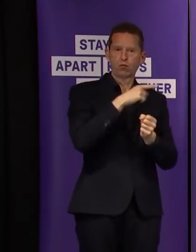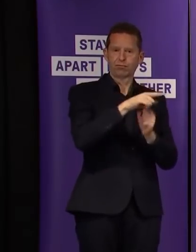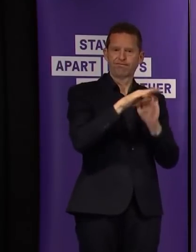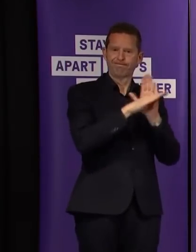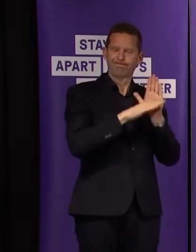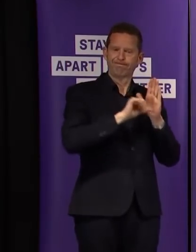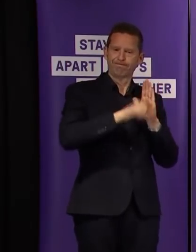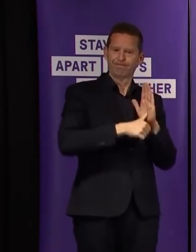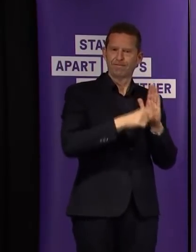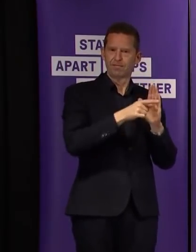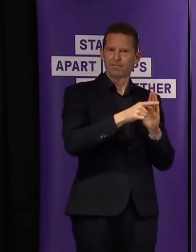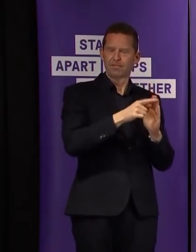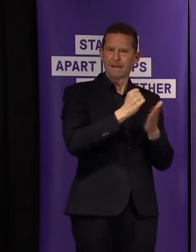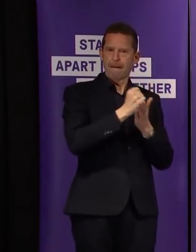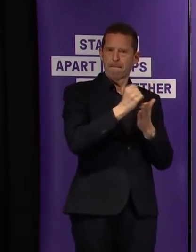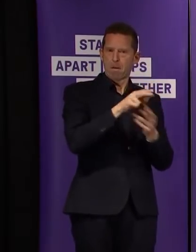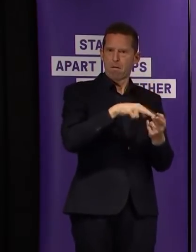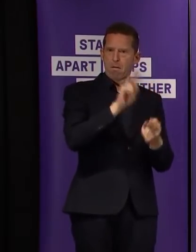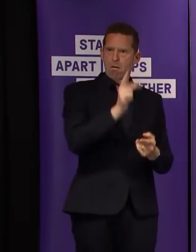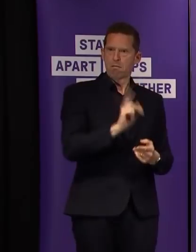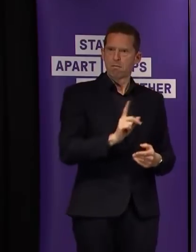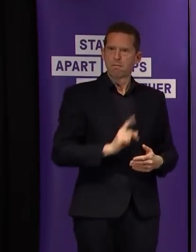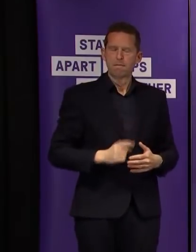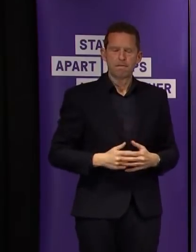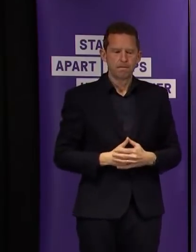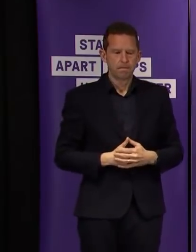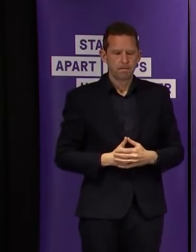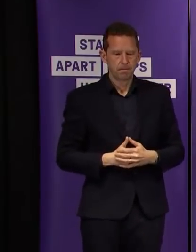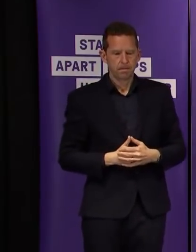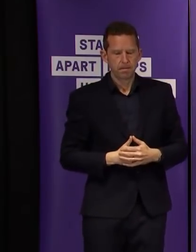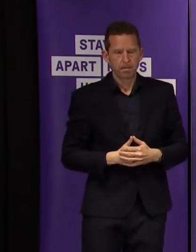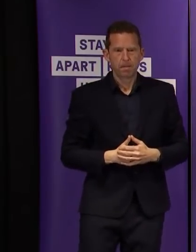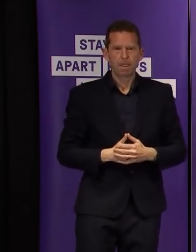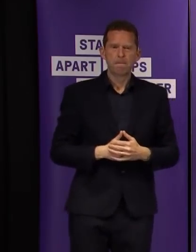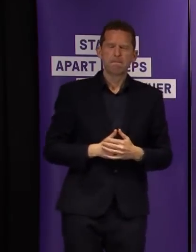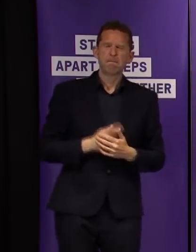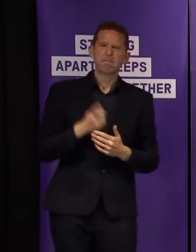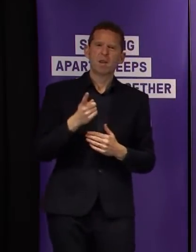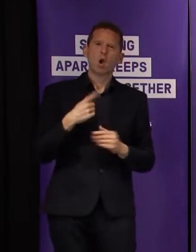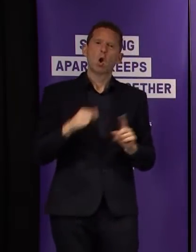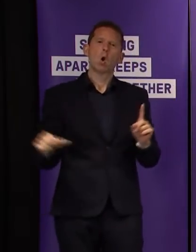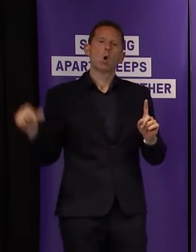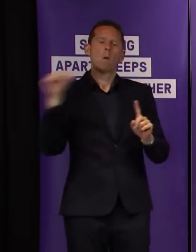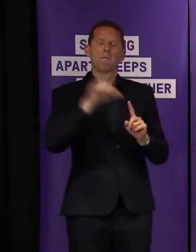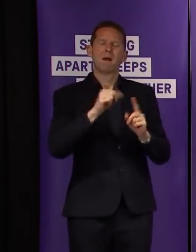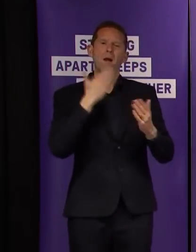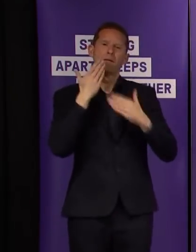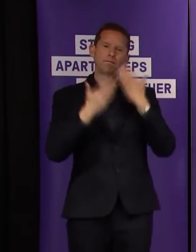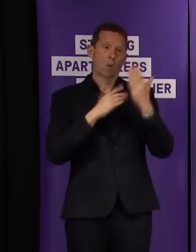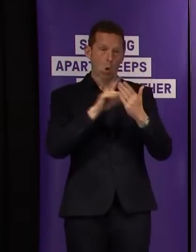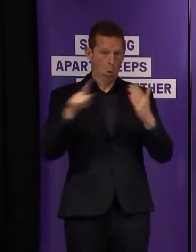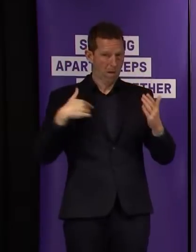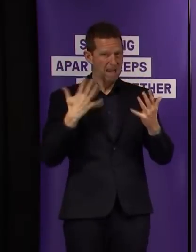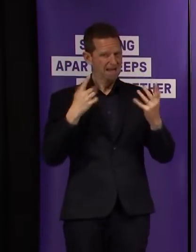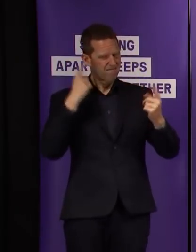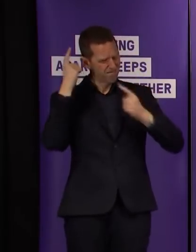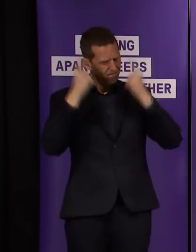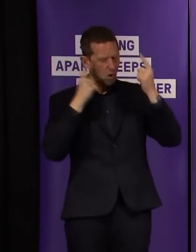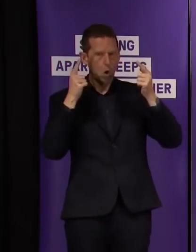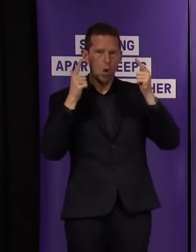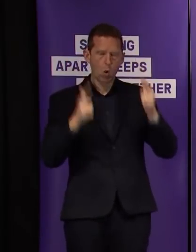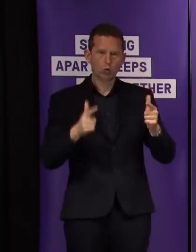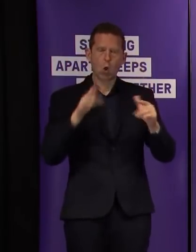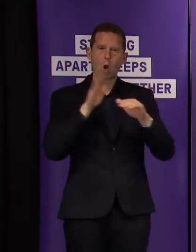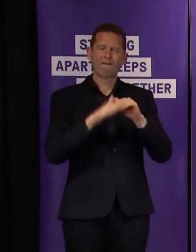progressing further than other parts of regional Victoria, so perhaps not one blanket. Yeah. Let me take you back to first principles. We have given quite a lot of thought to the notion of having